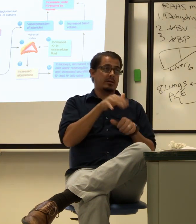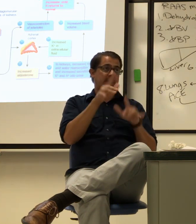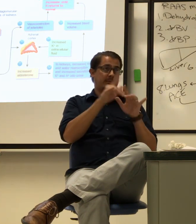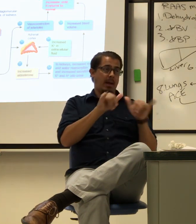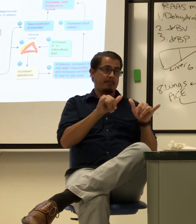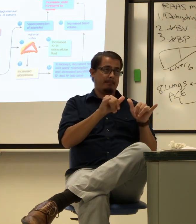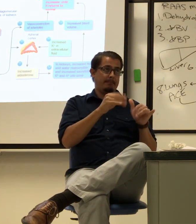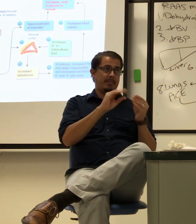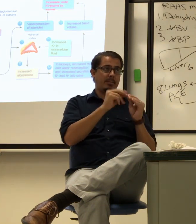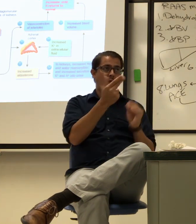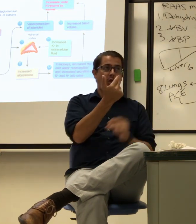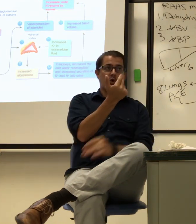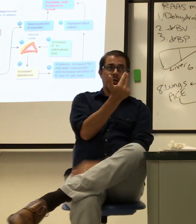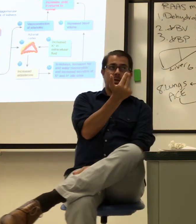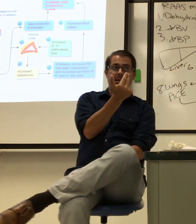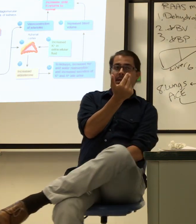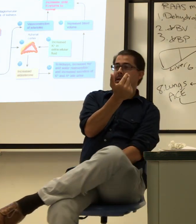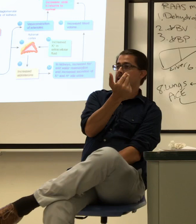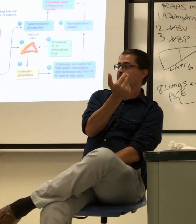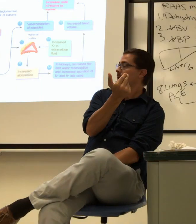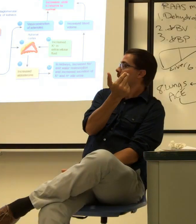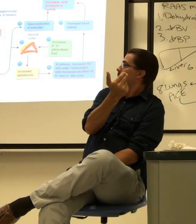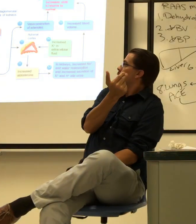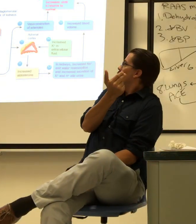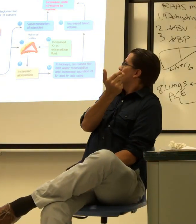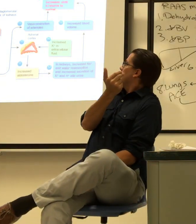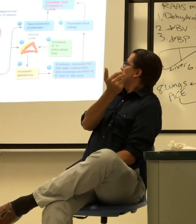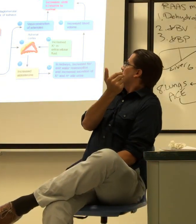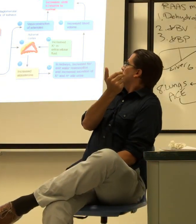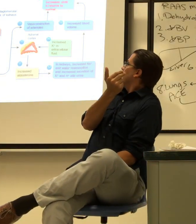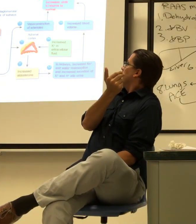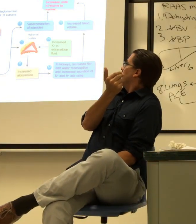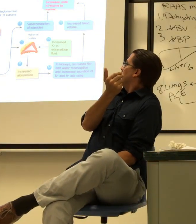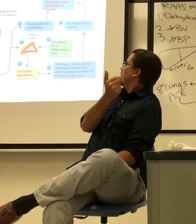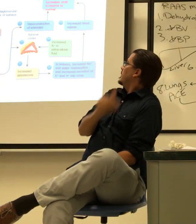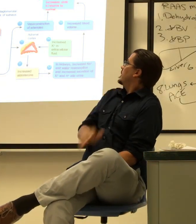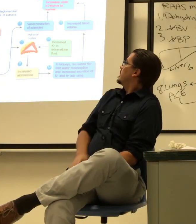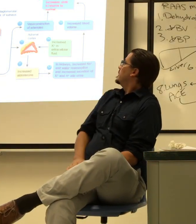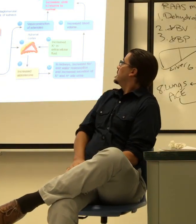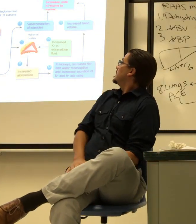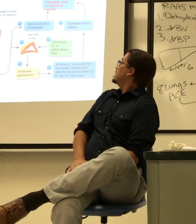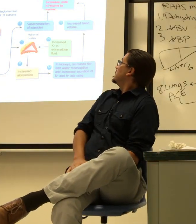number 13, from number 12 up to number 13,